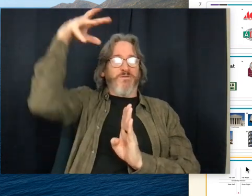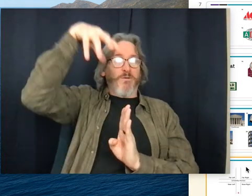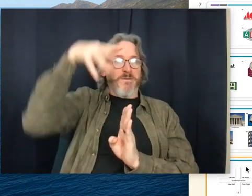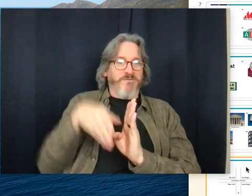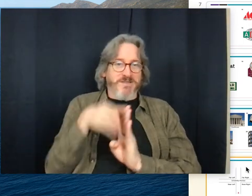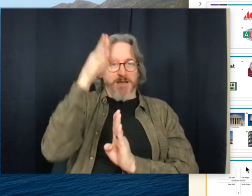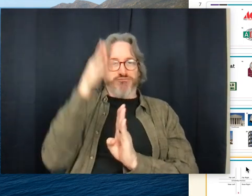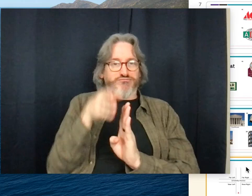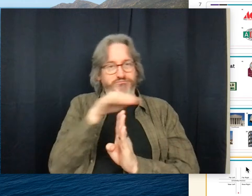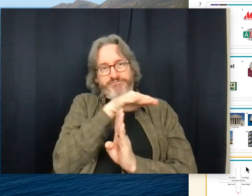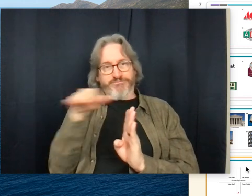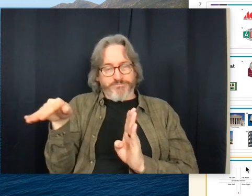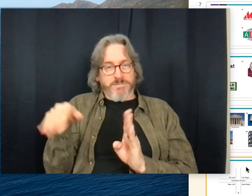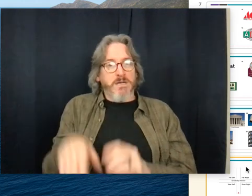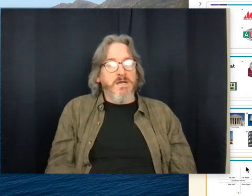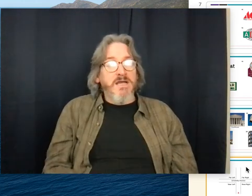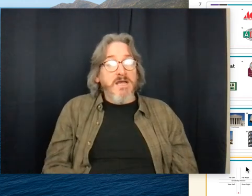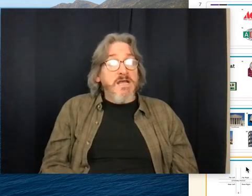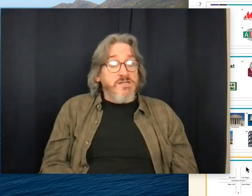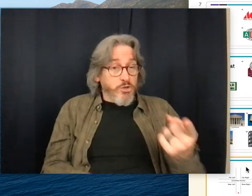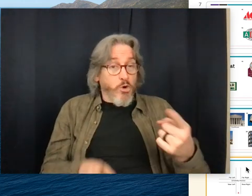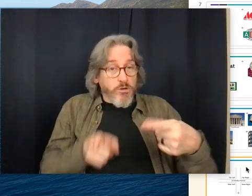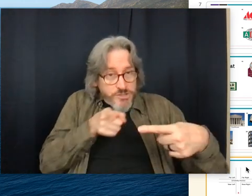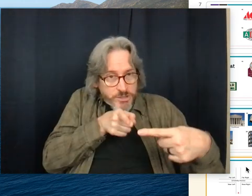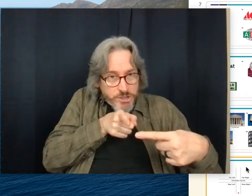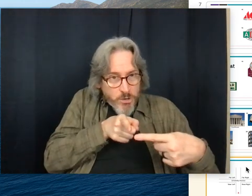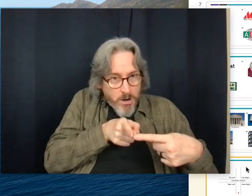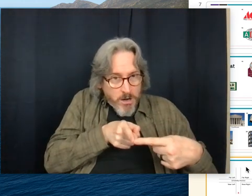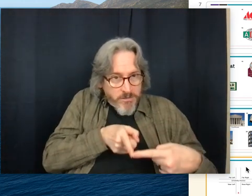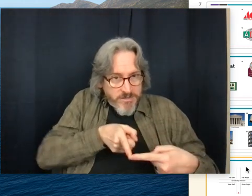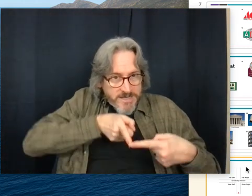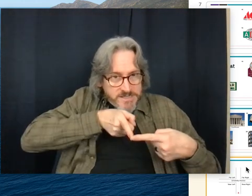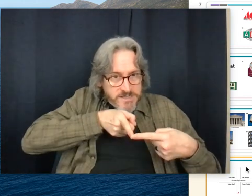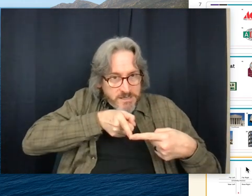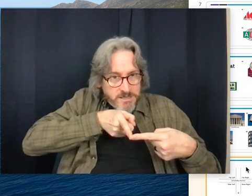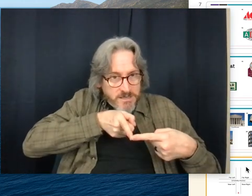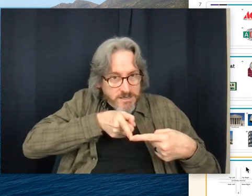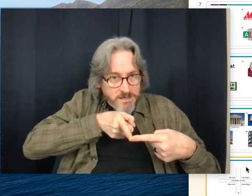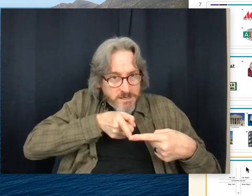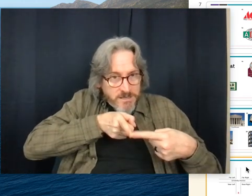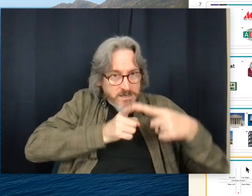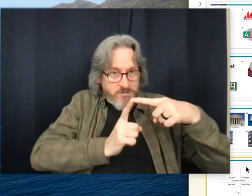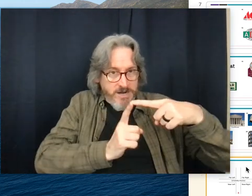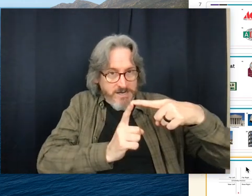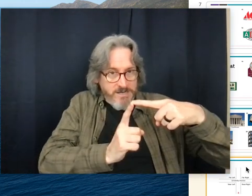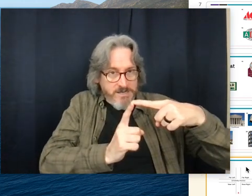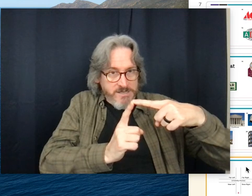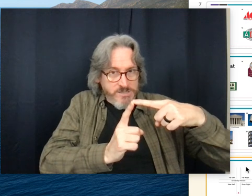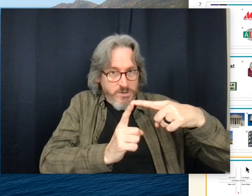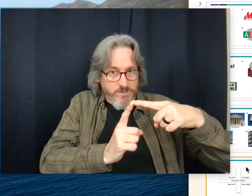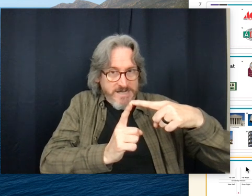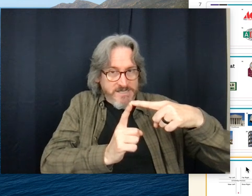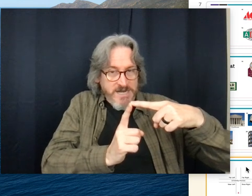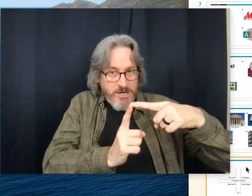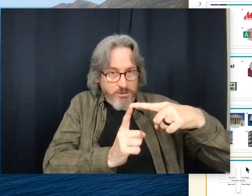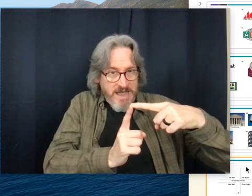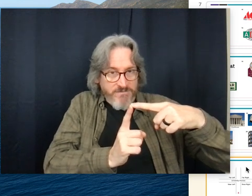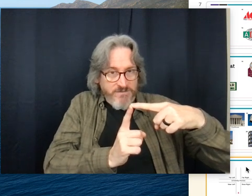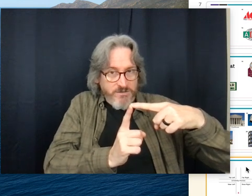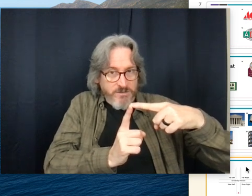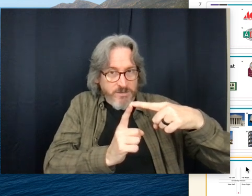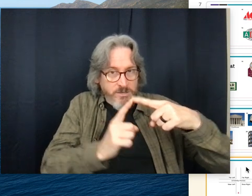if you were filming me from the top. So the corners you're going to show are this, right? So that's the